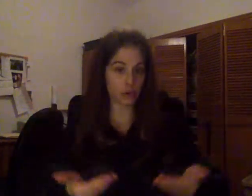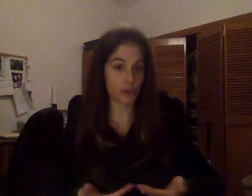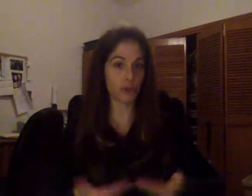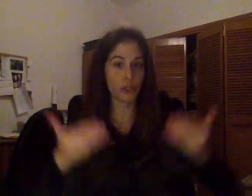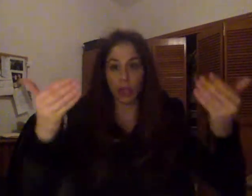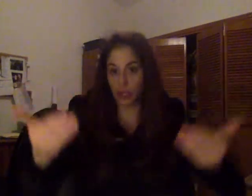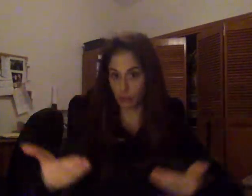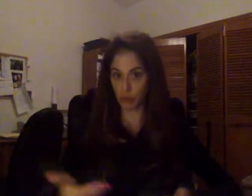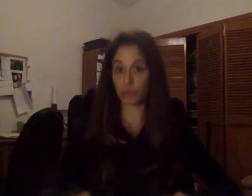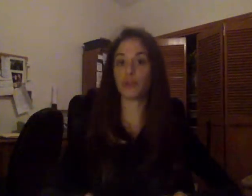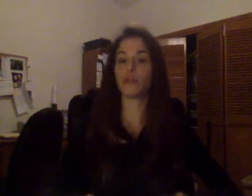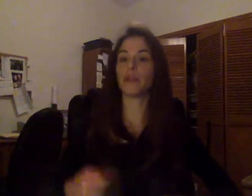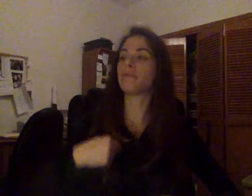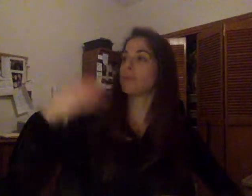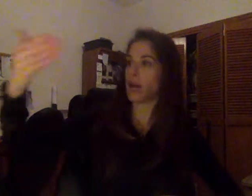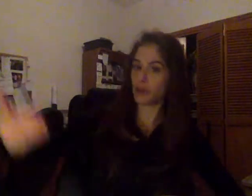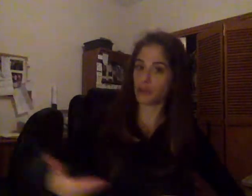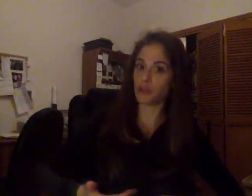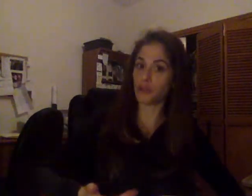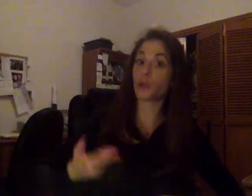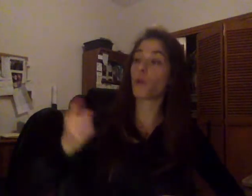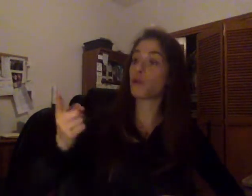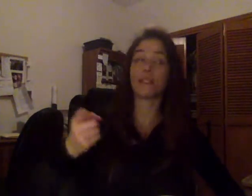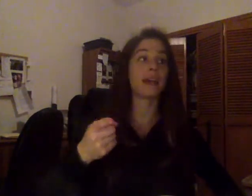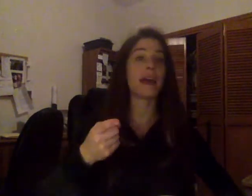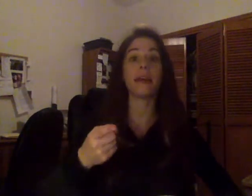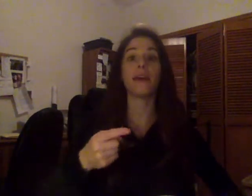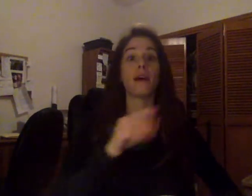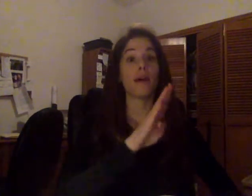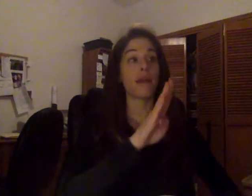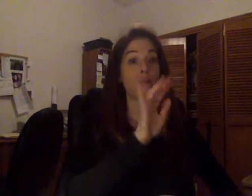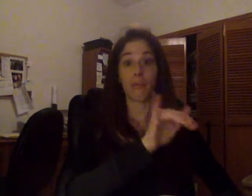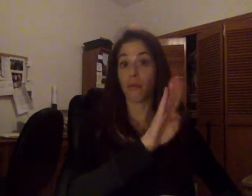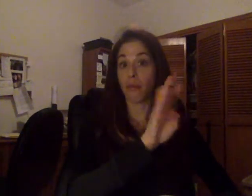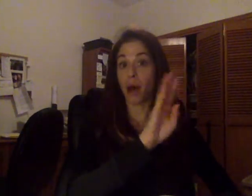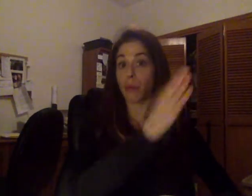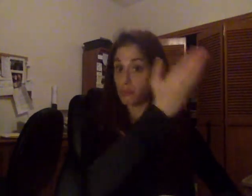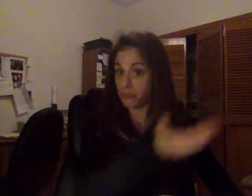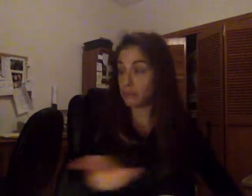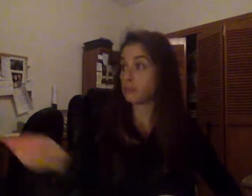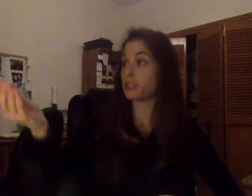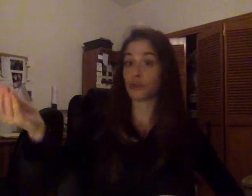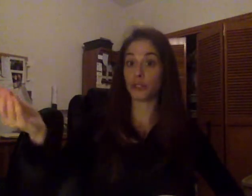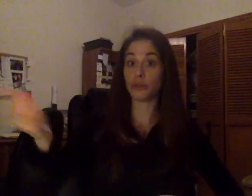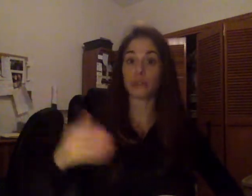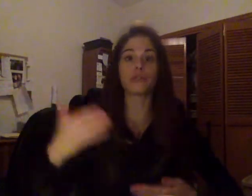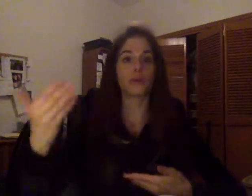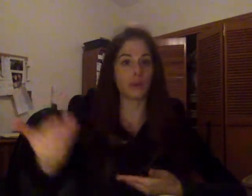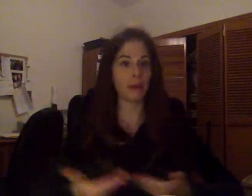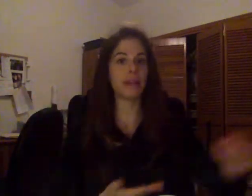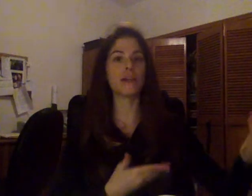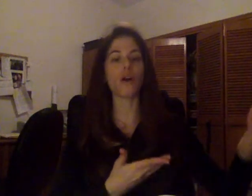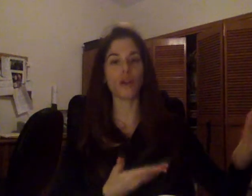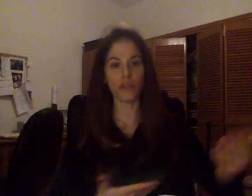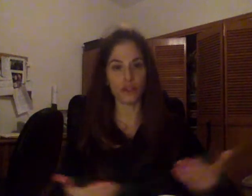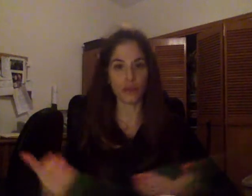Introduce, to introduce you, like I introduced you, or you can say, Bob, introduce. So depending on the